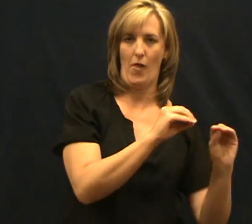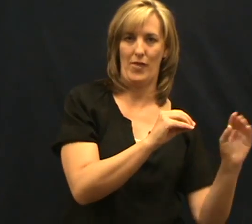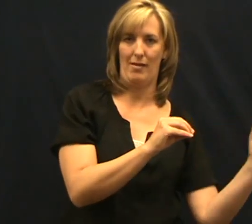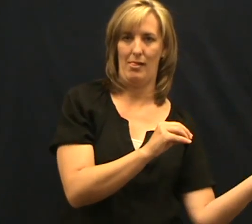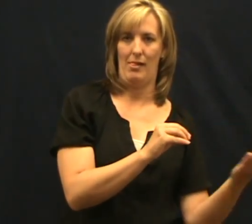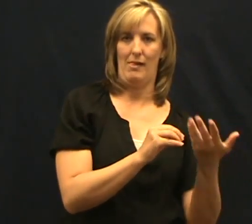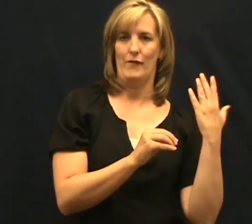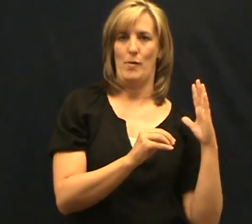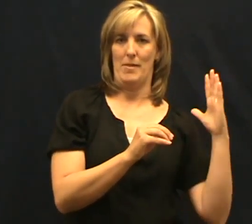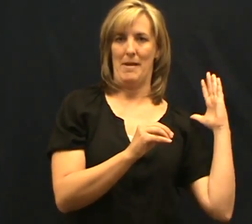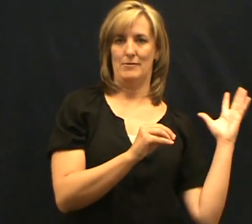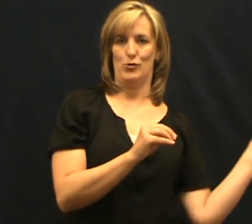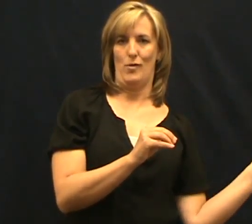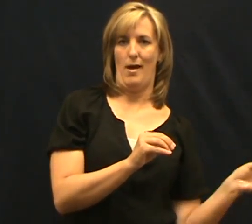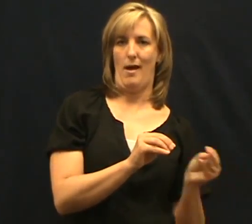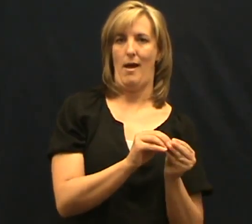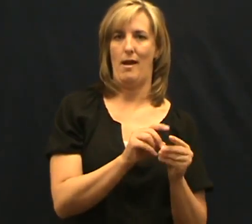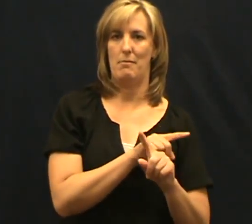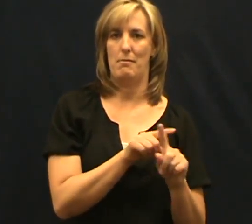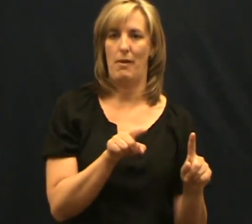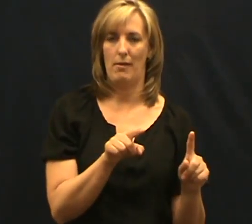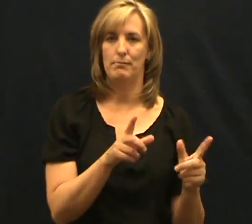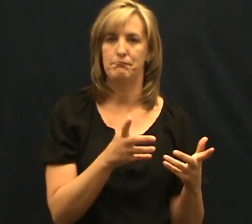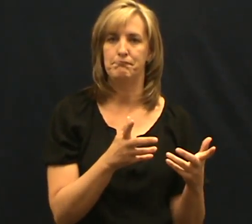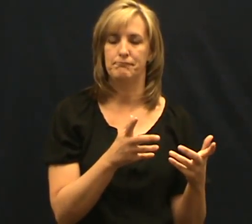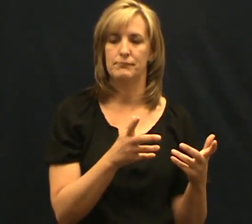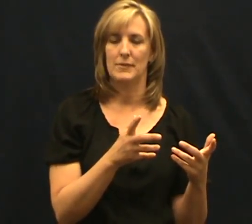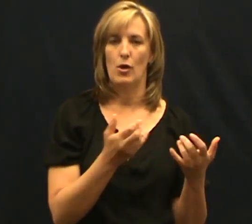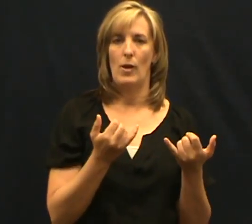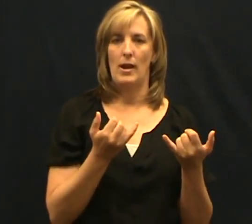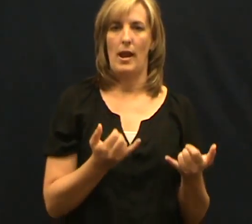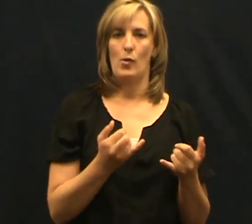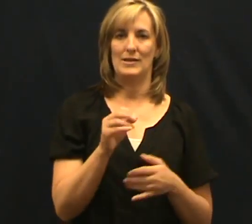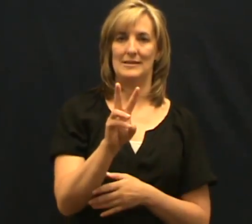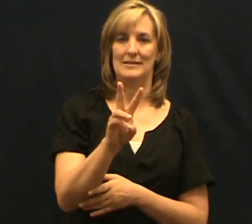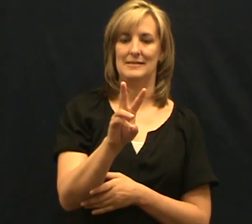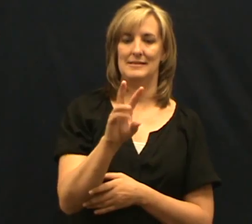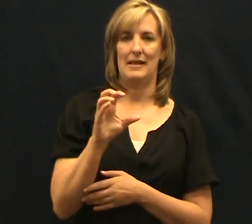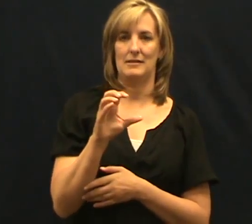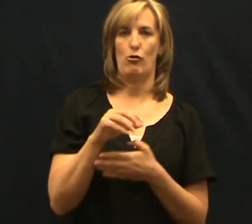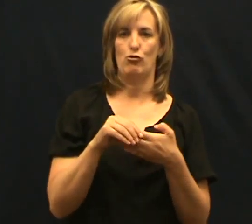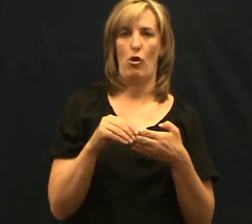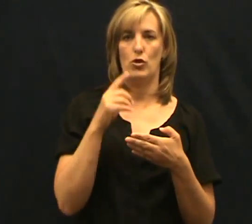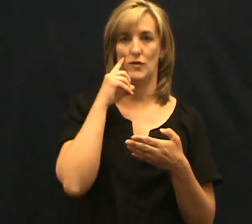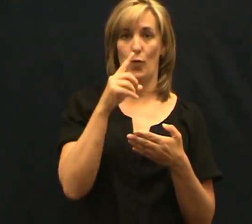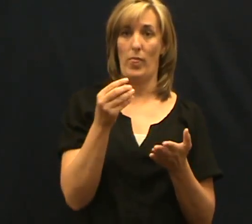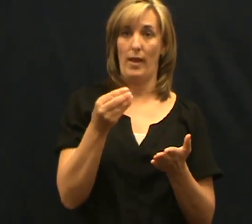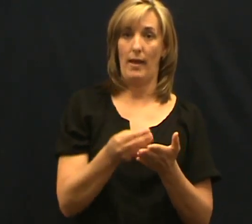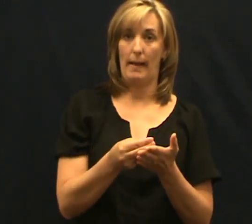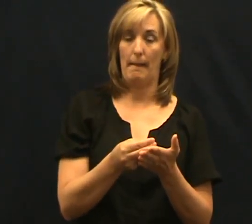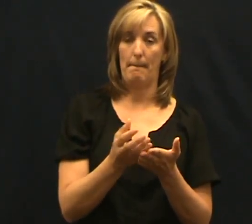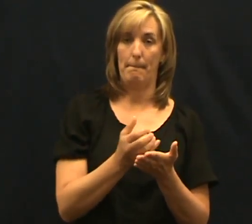beginning balance the net income from the period. In this case, it's $600, and we subtract from retained earnings